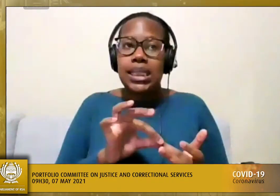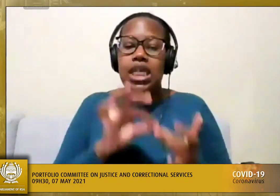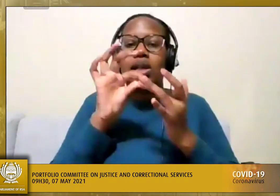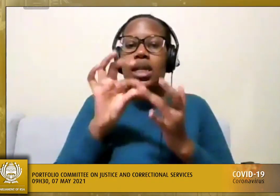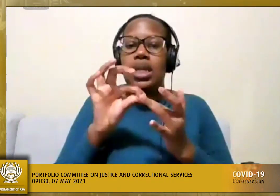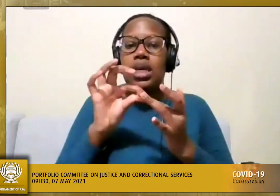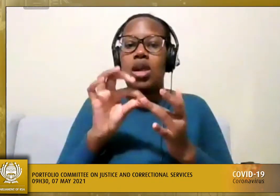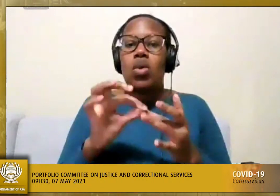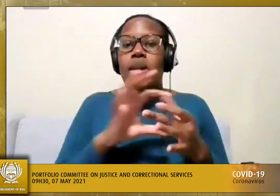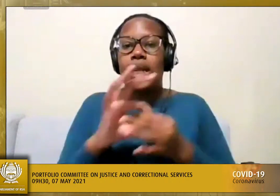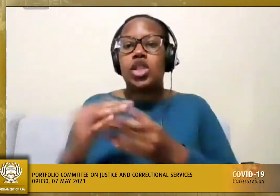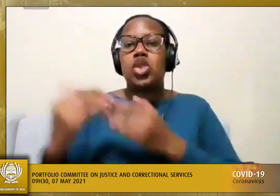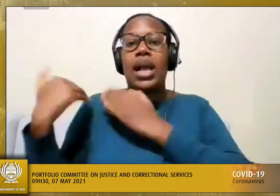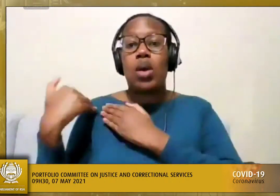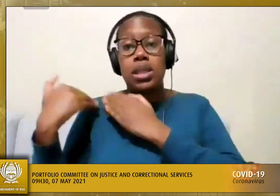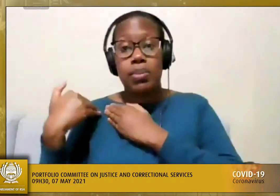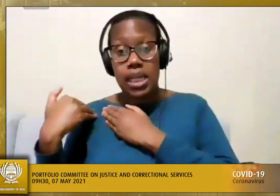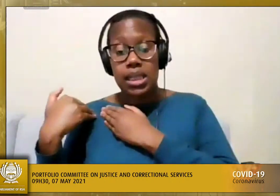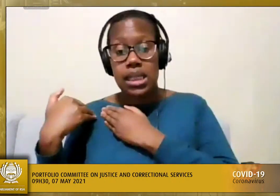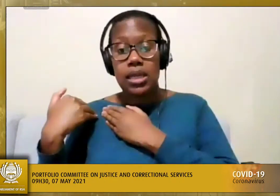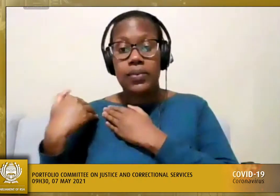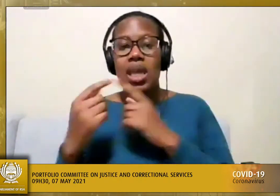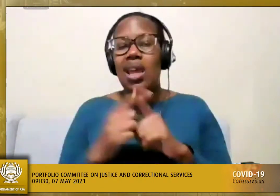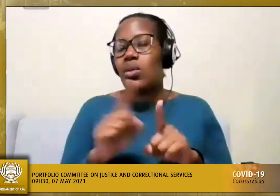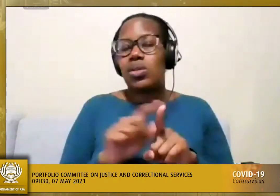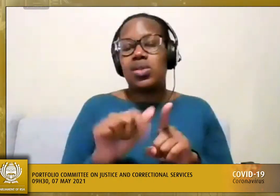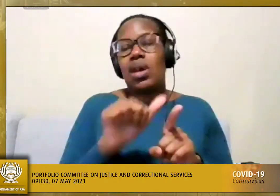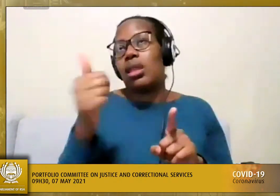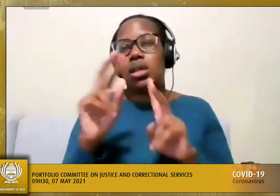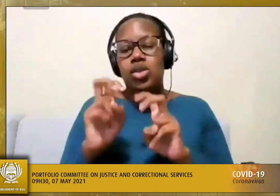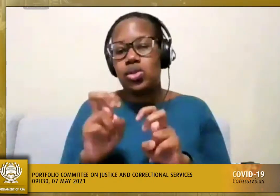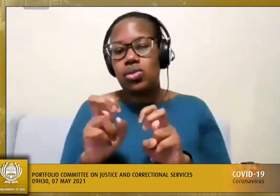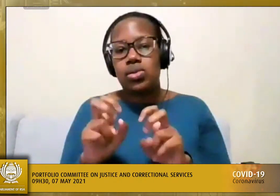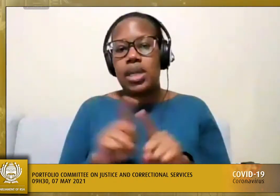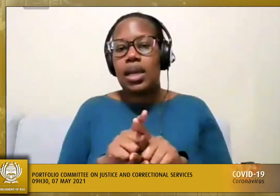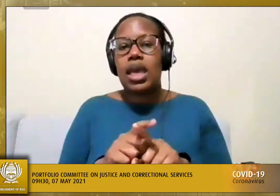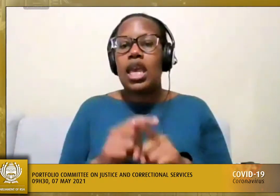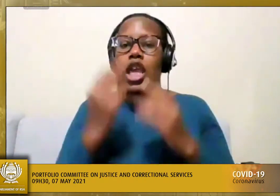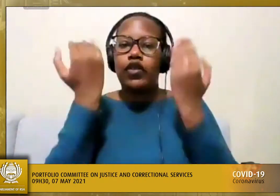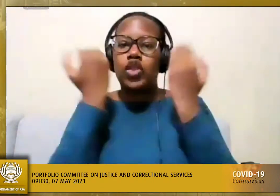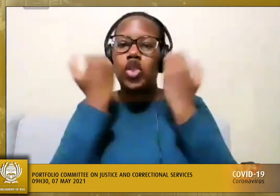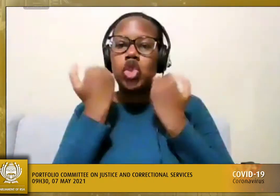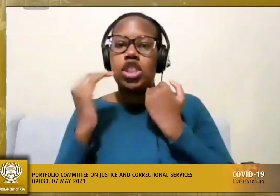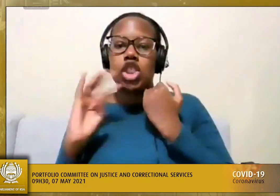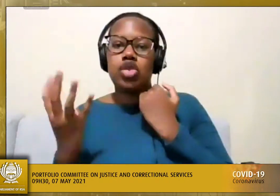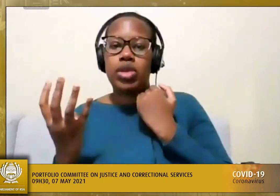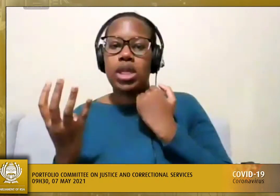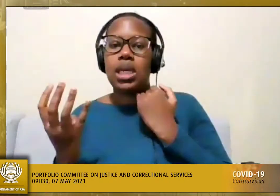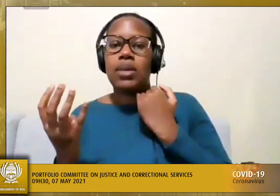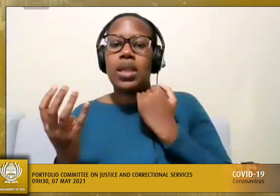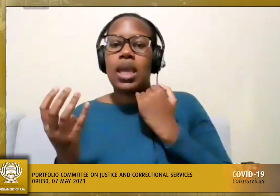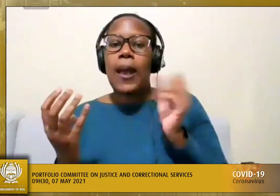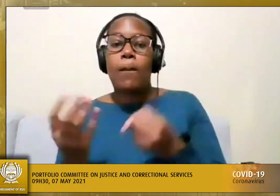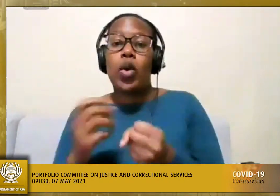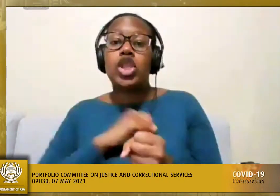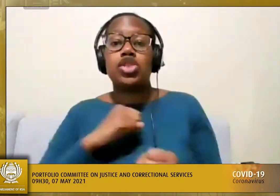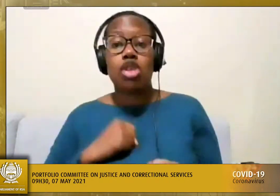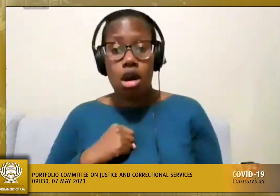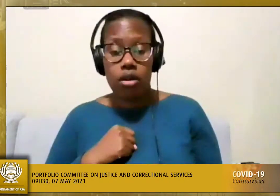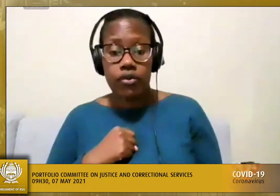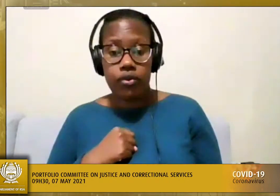comes to accountability um and then there's other issues of of if the Judiciary is appointing uh staff members